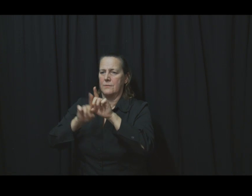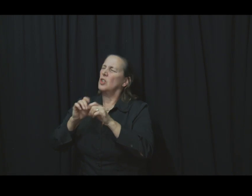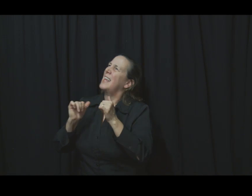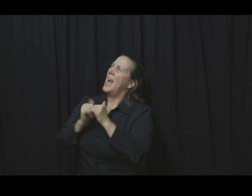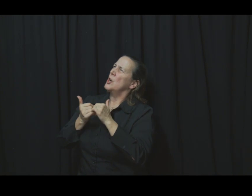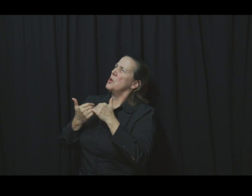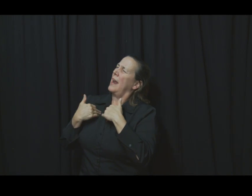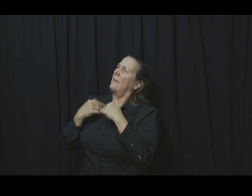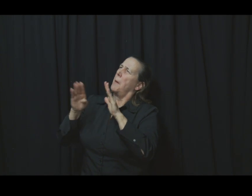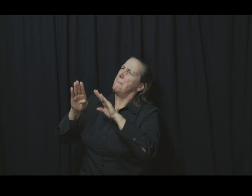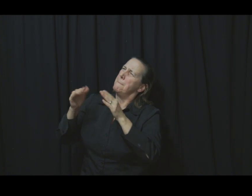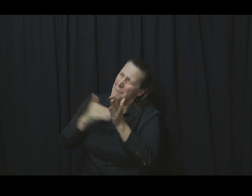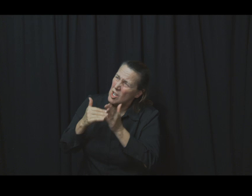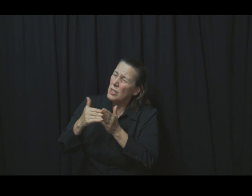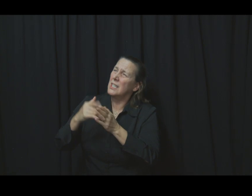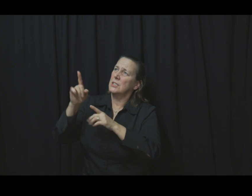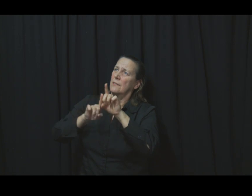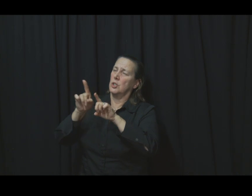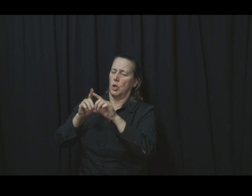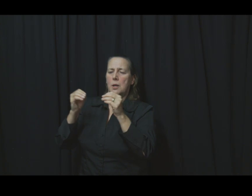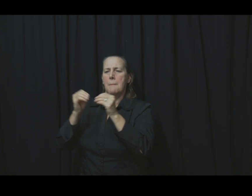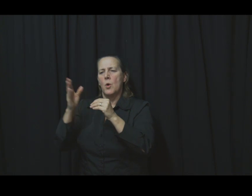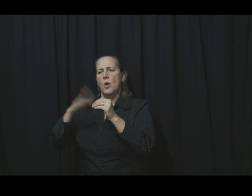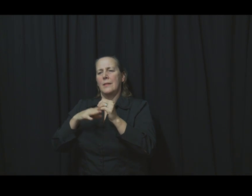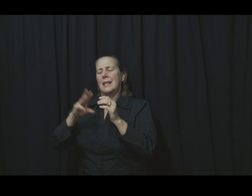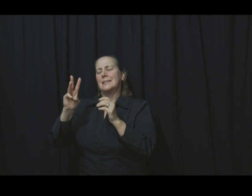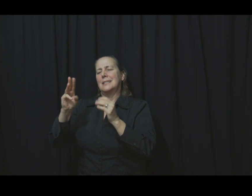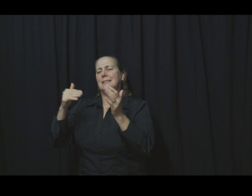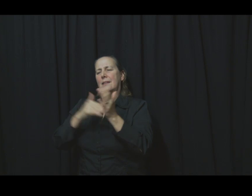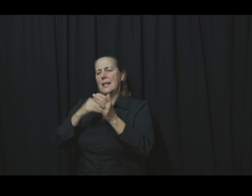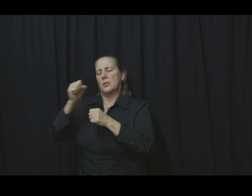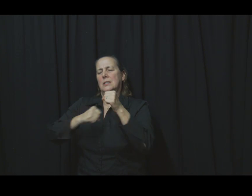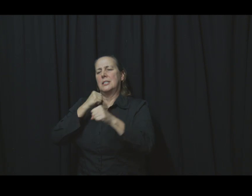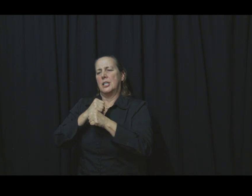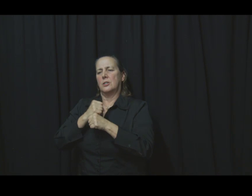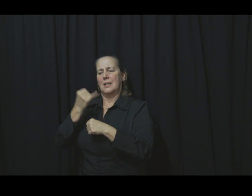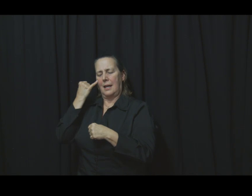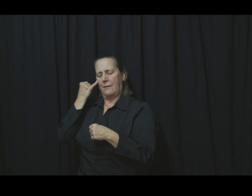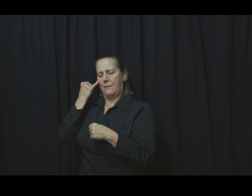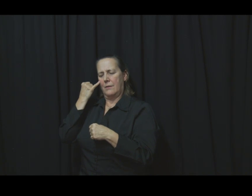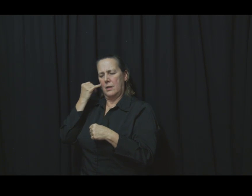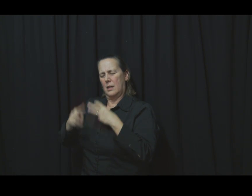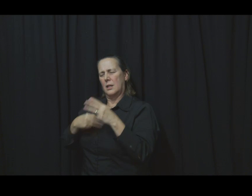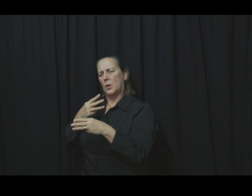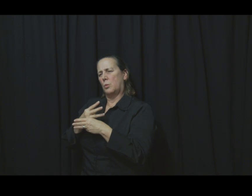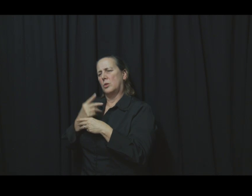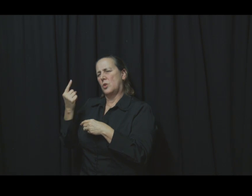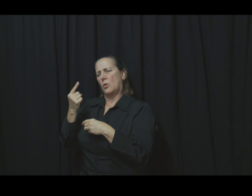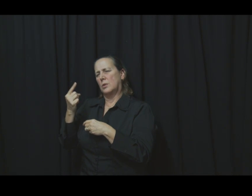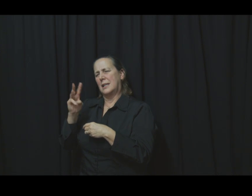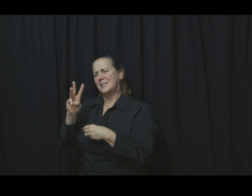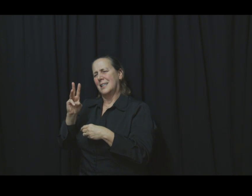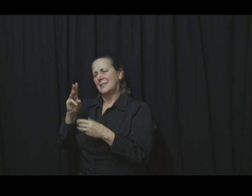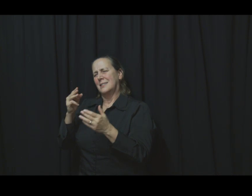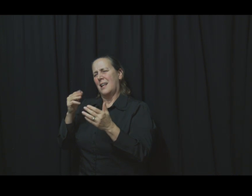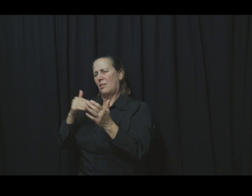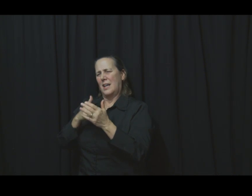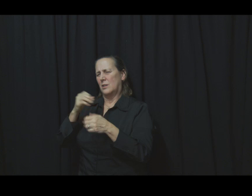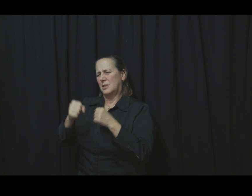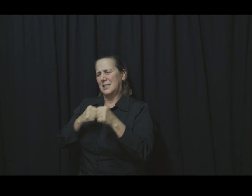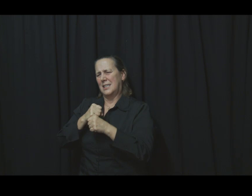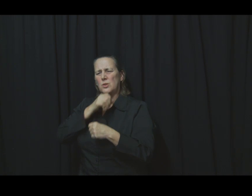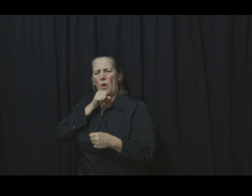billions of stars more distant than 6,000 years if the world's only 6,000 years old? It's an extraordinary